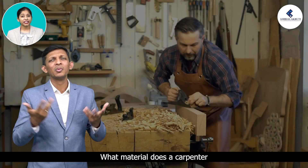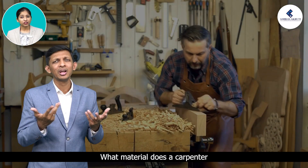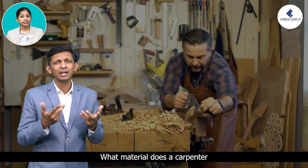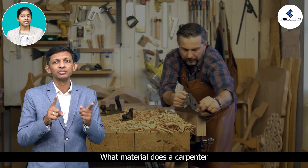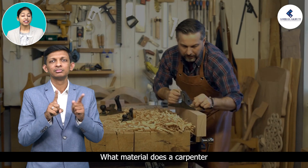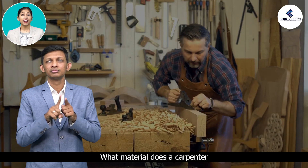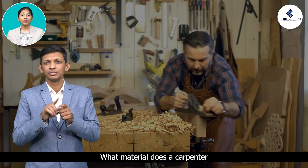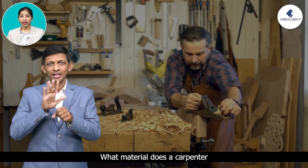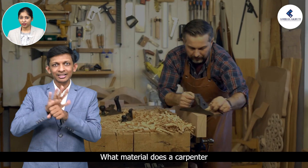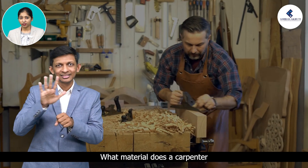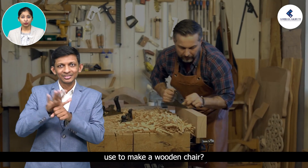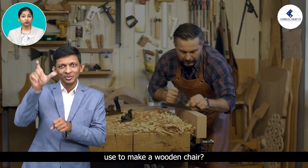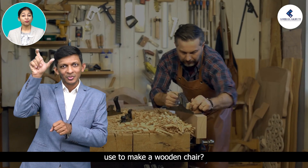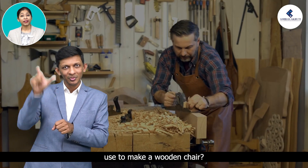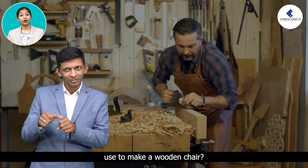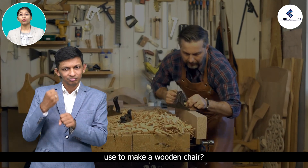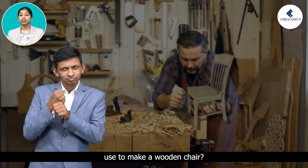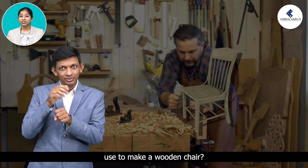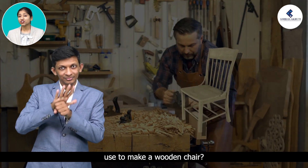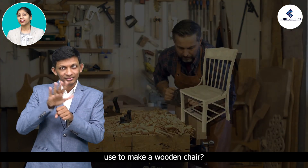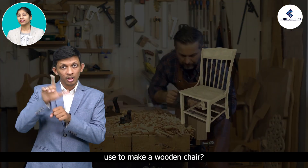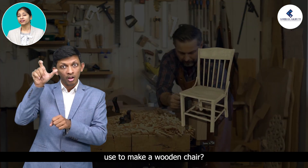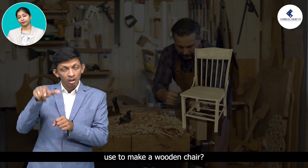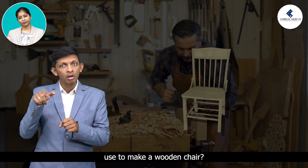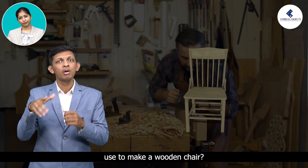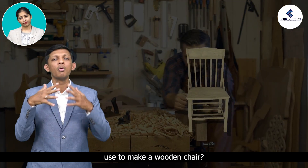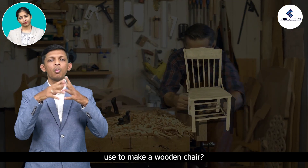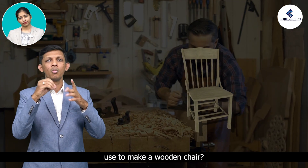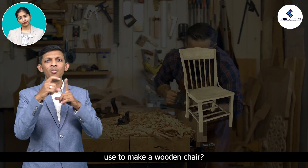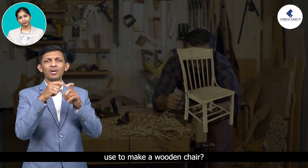What material does a carpenter use to make a wooden chair?